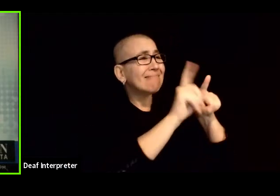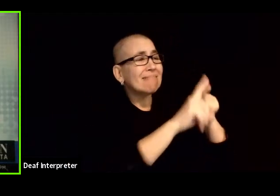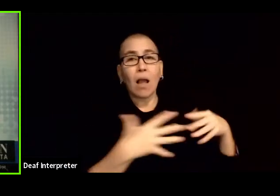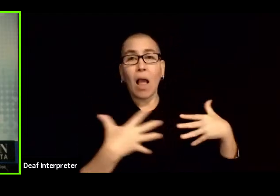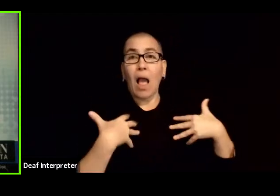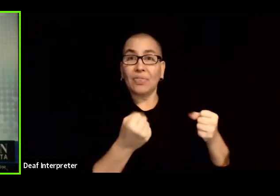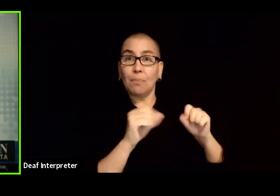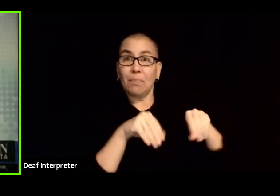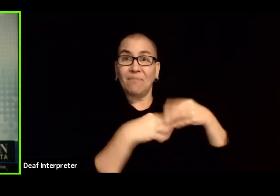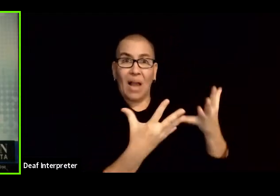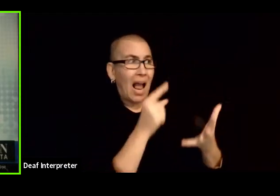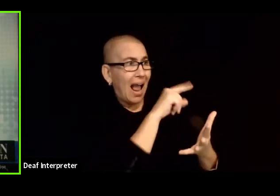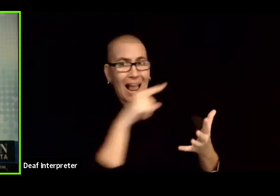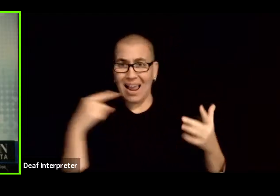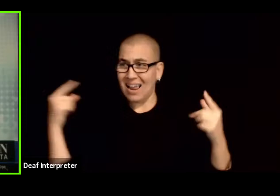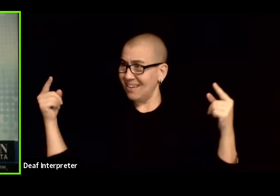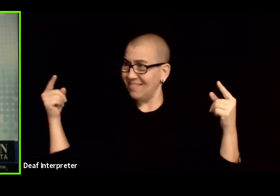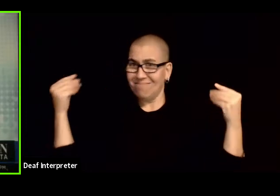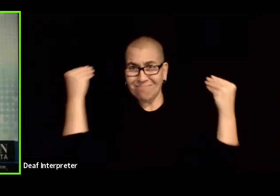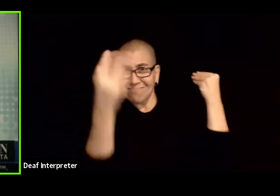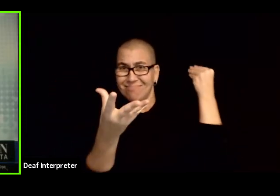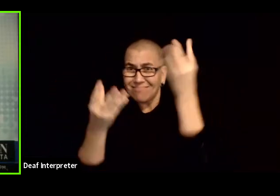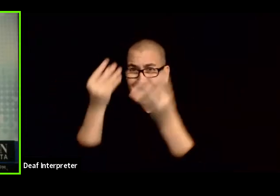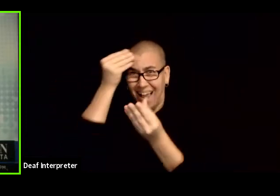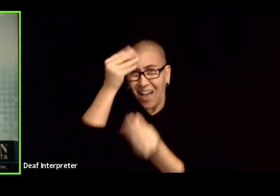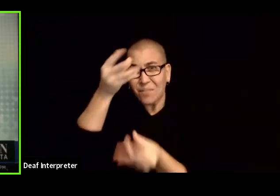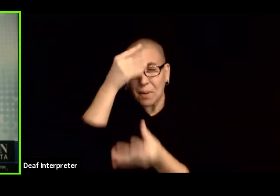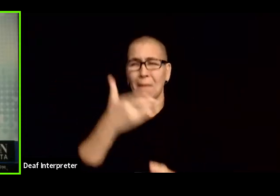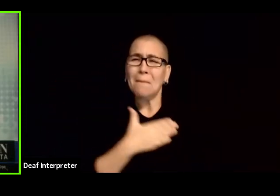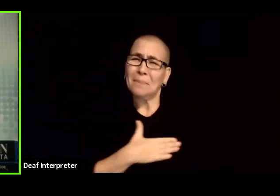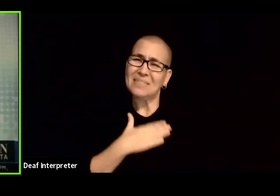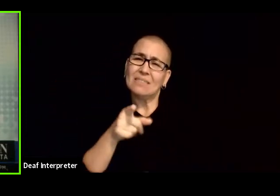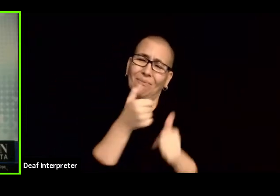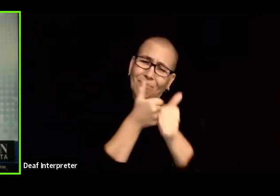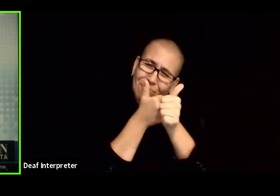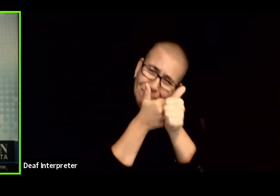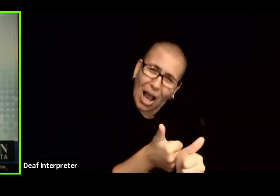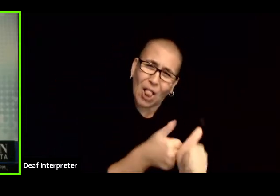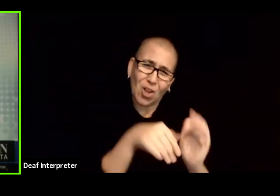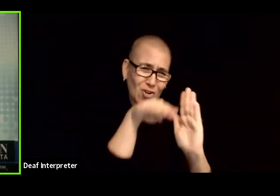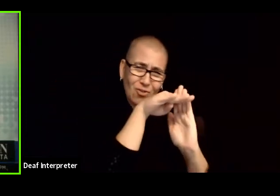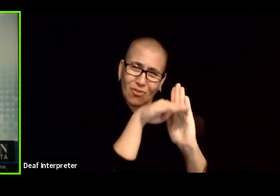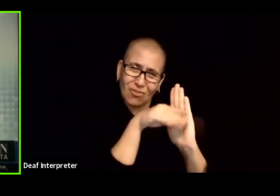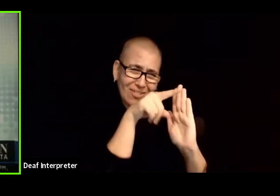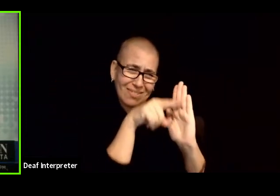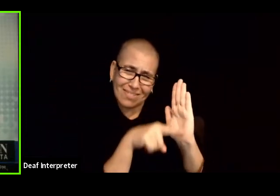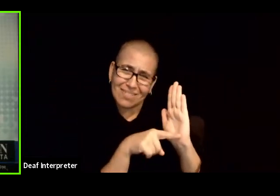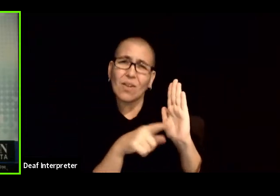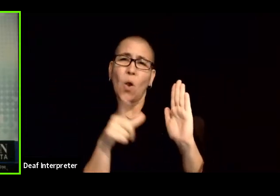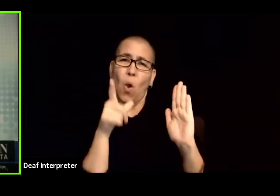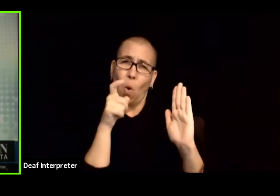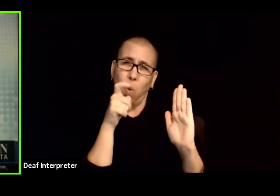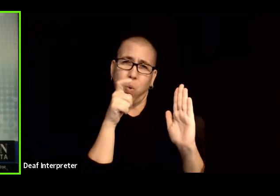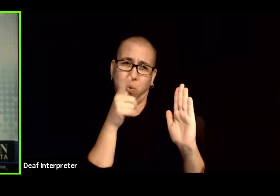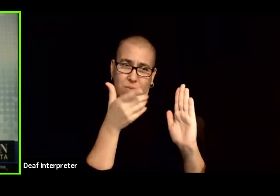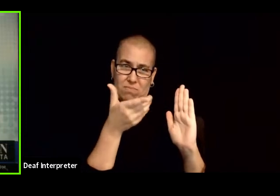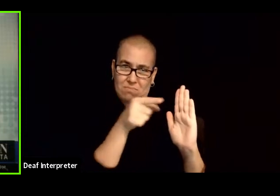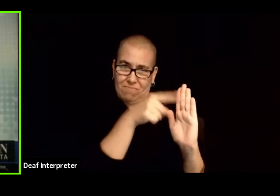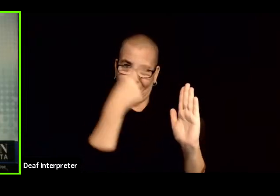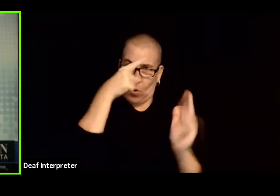publication to strengthen the protections for healthcare personnel and for those in their care. Governor Walz's 5-point